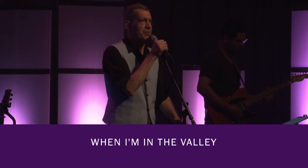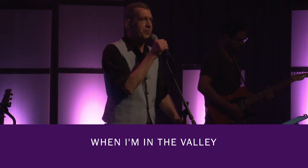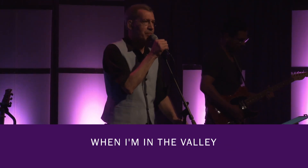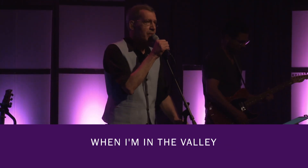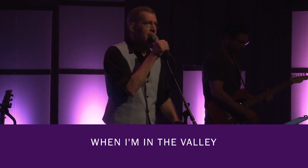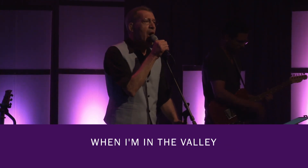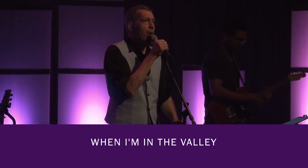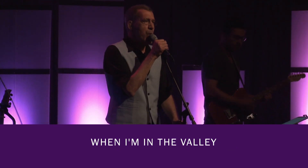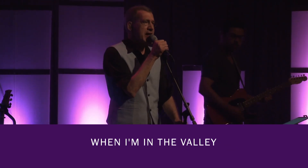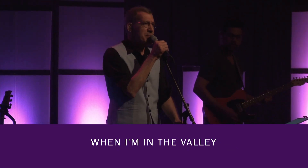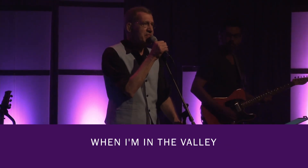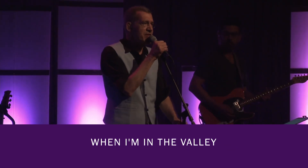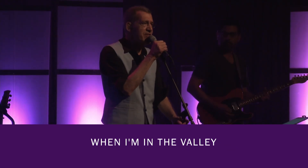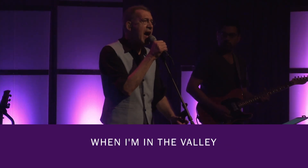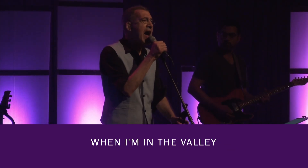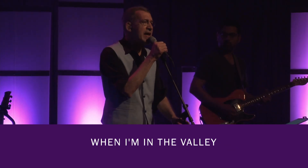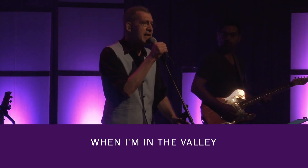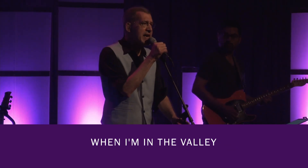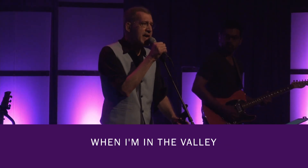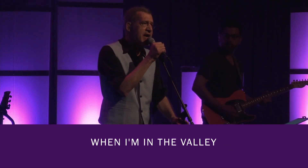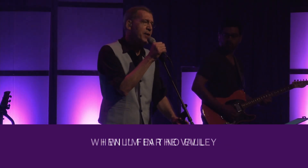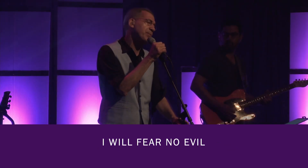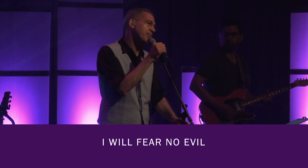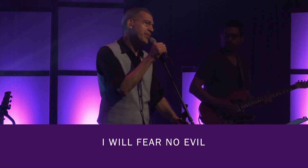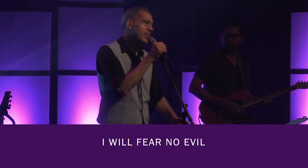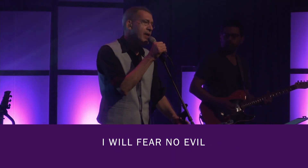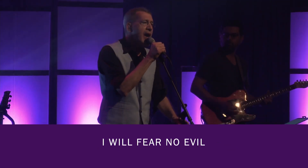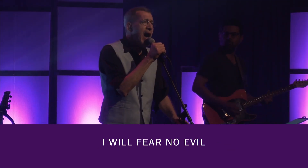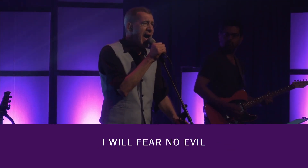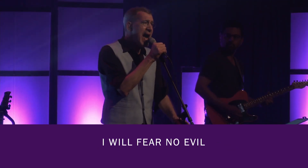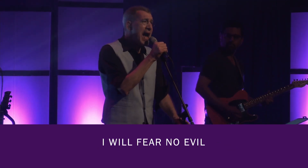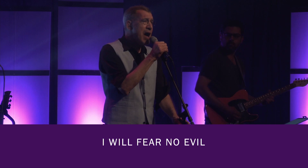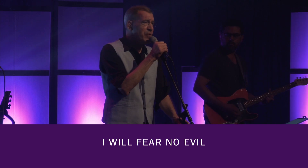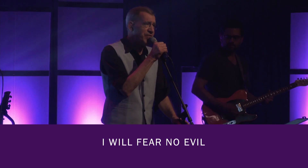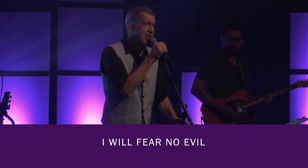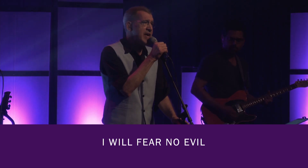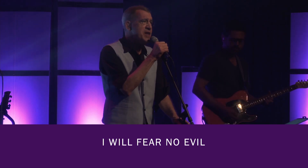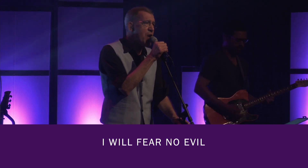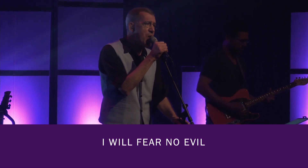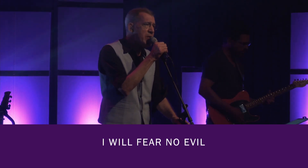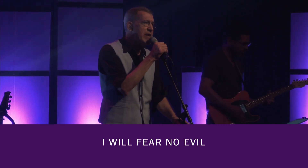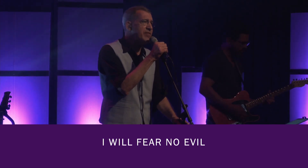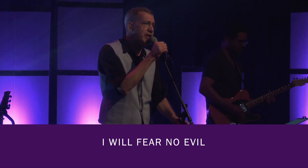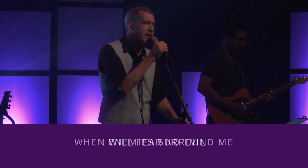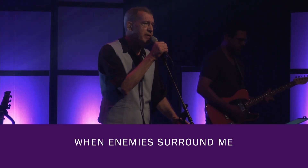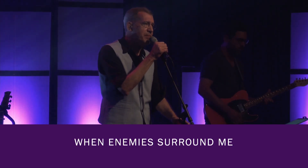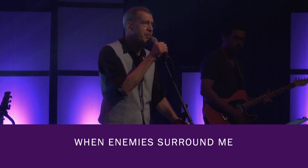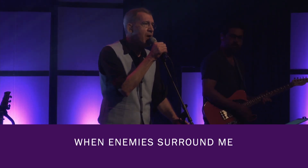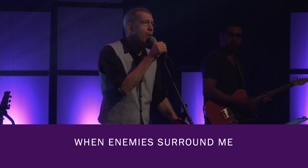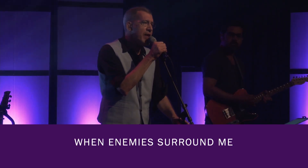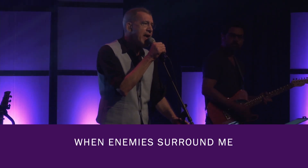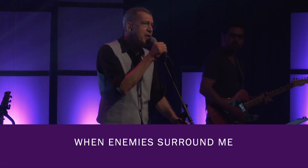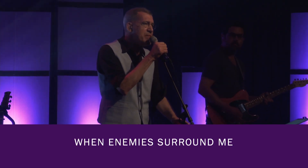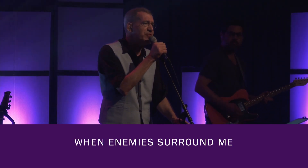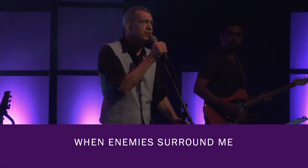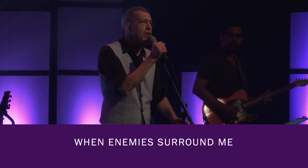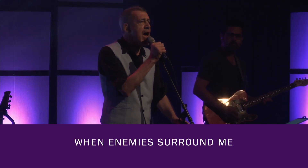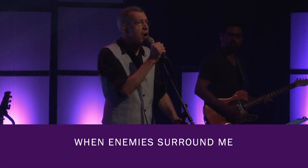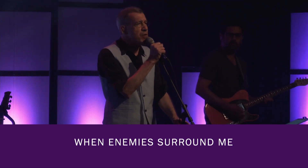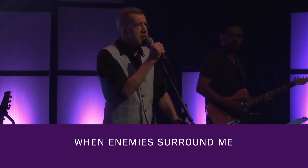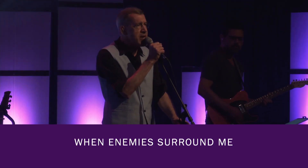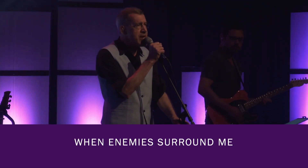yeah. When I'm in the valley, I will fear no evil. When